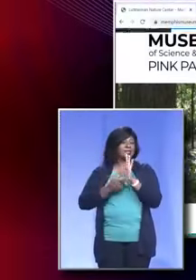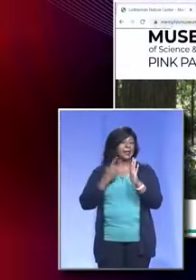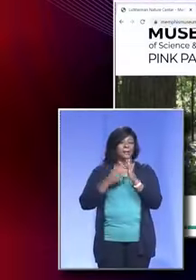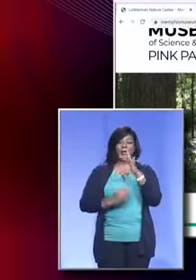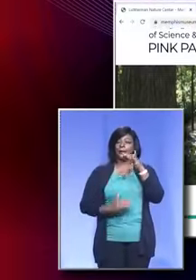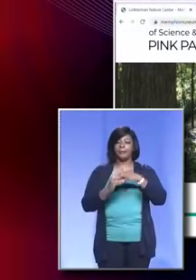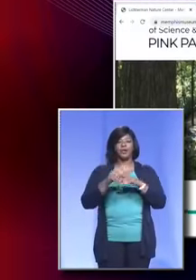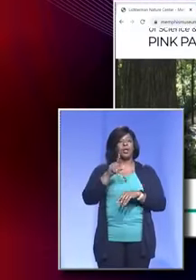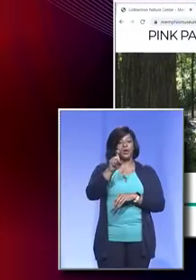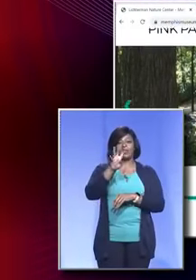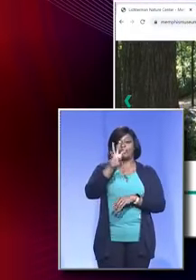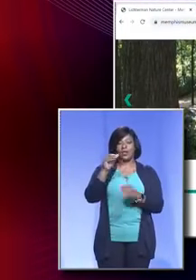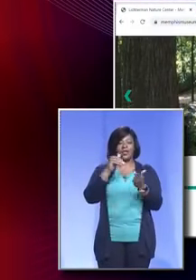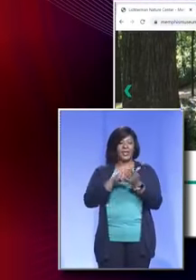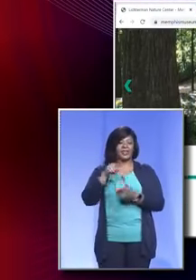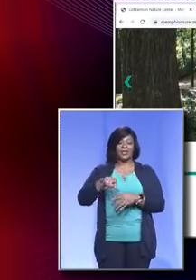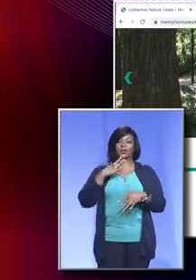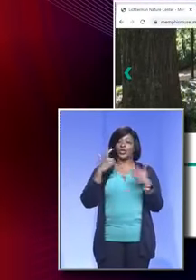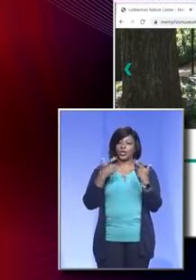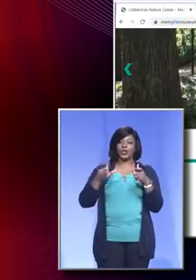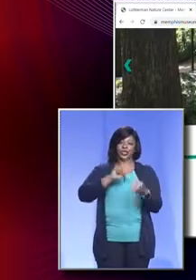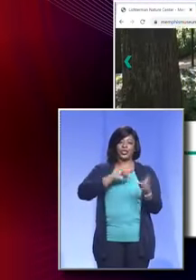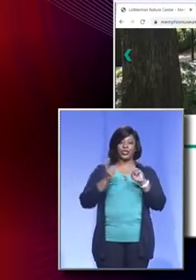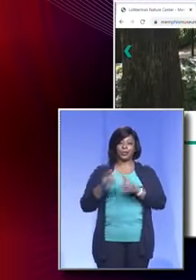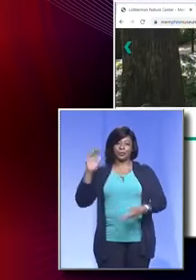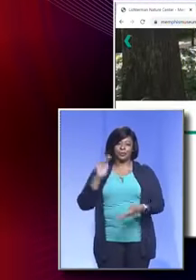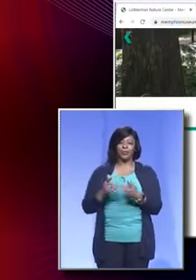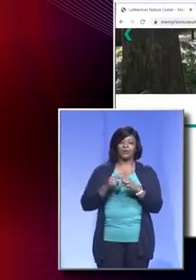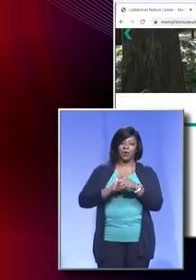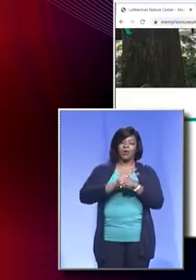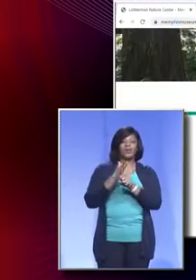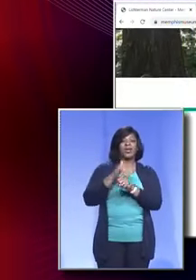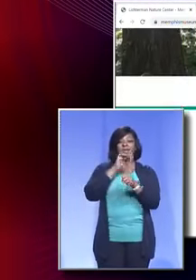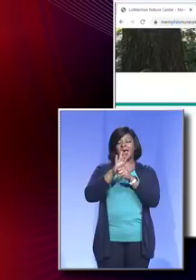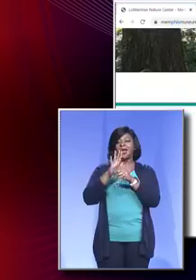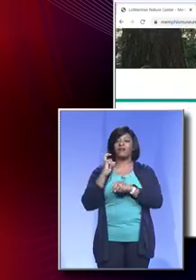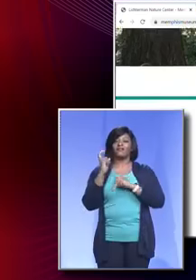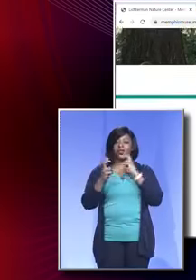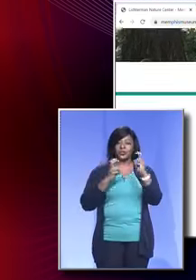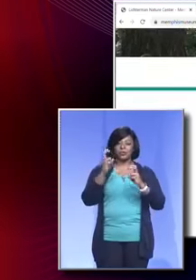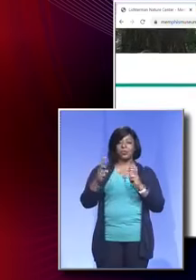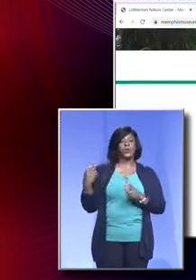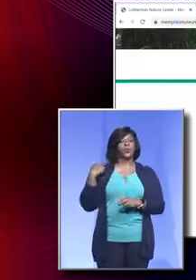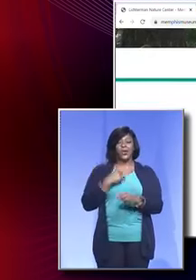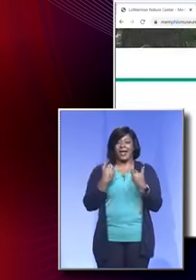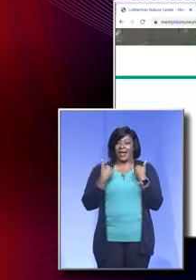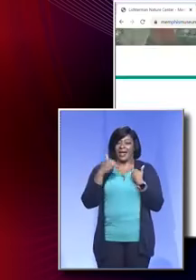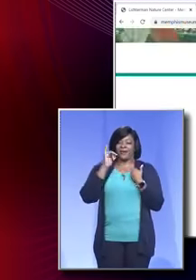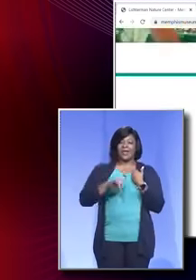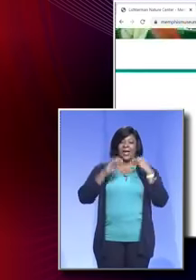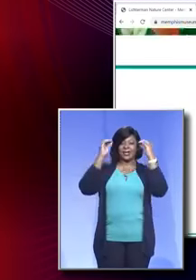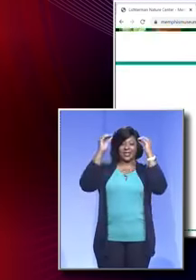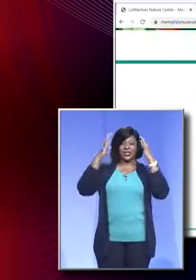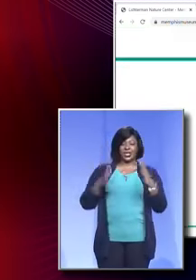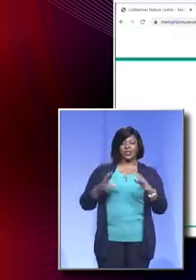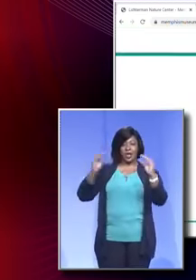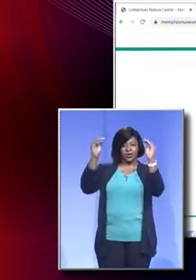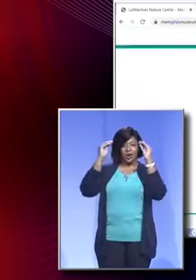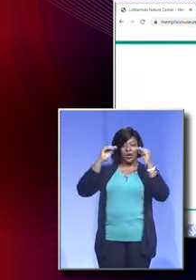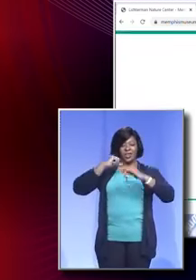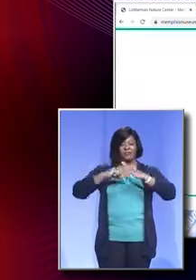to 140,000. So this has been a dramatic change for us with COVID and the lack of field trips. We all have that teacher, though, that taught us